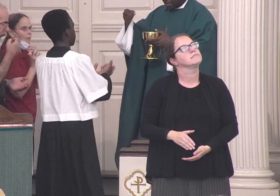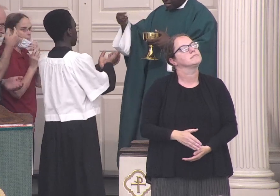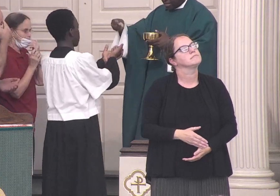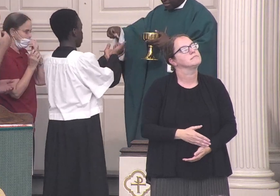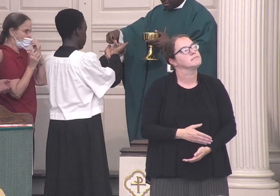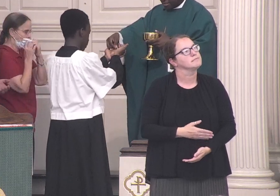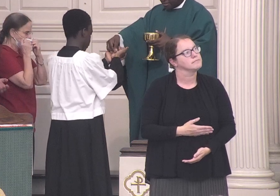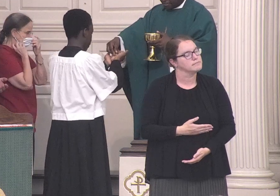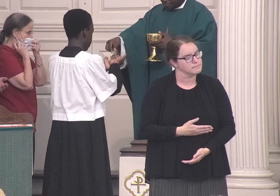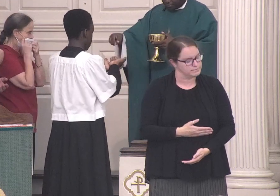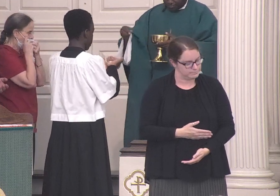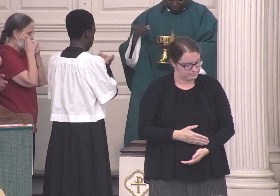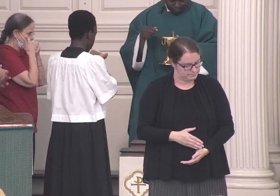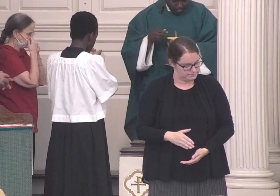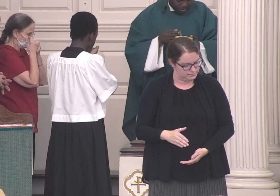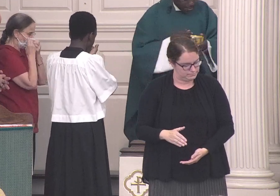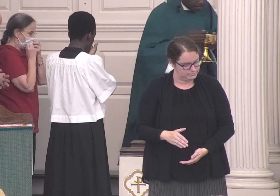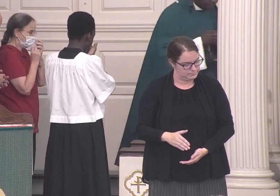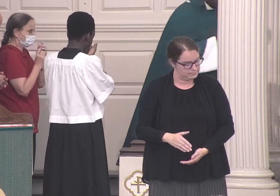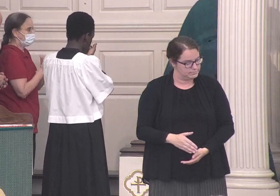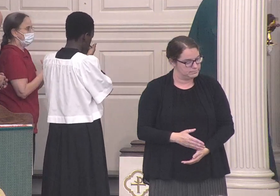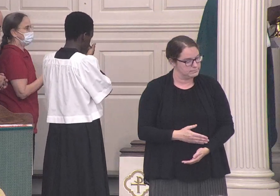body of Christ.